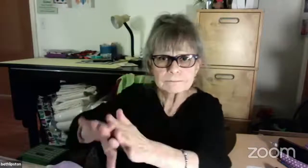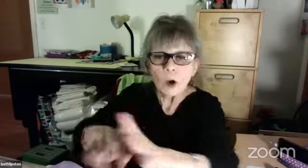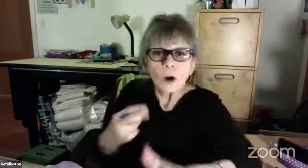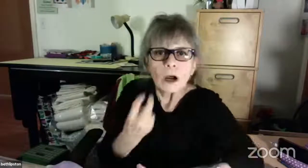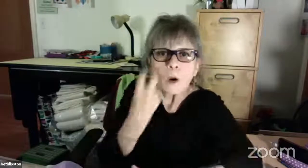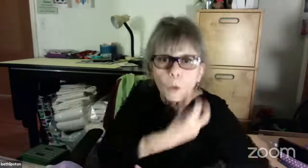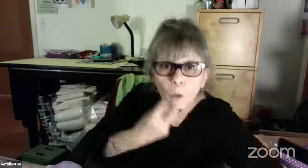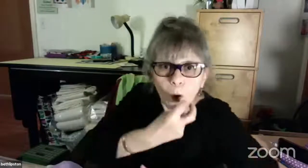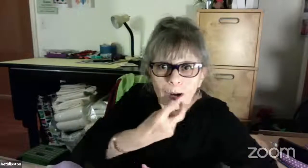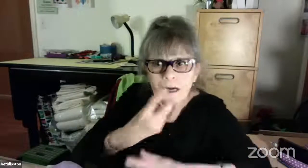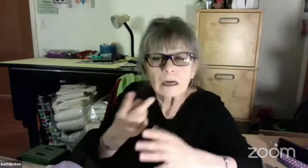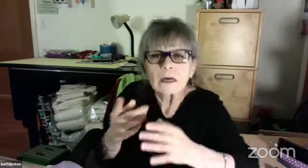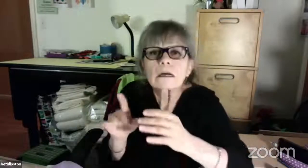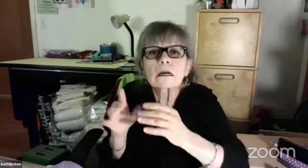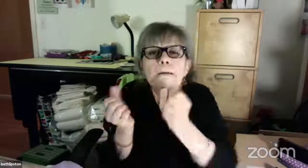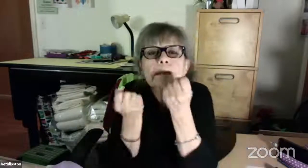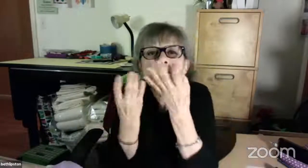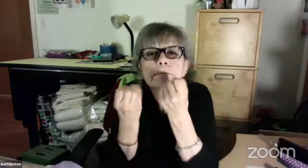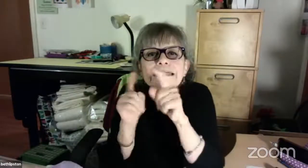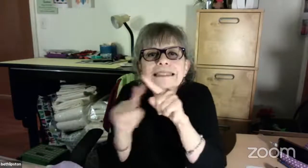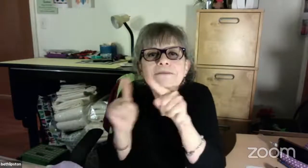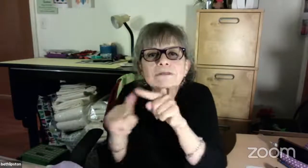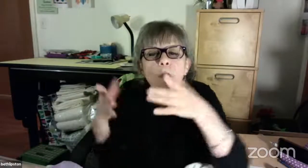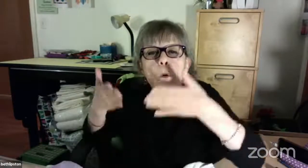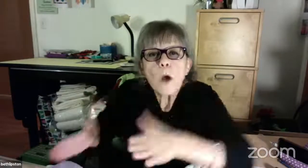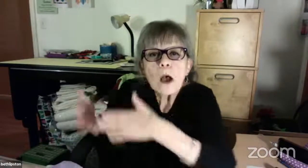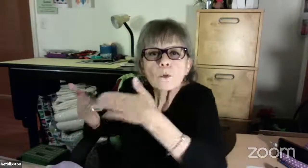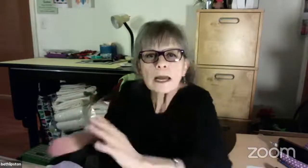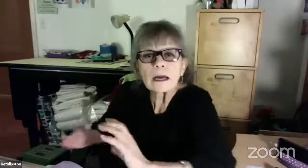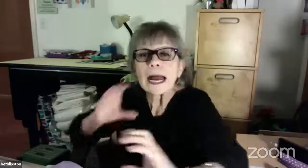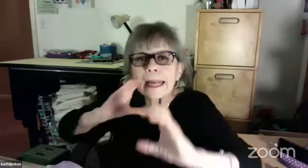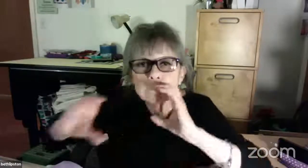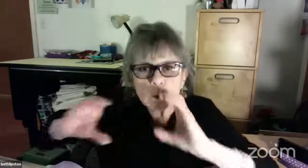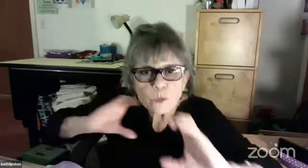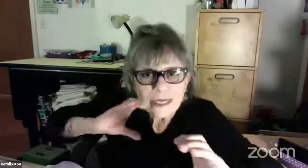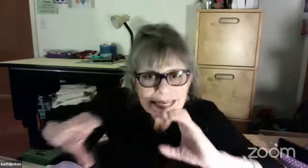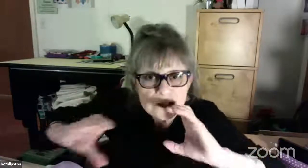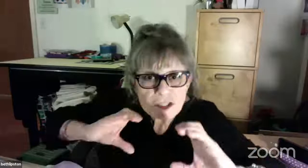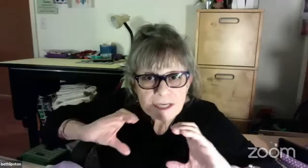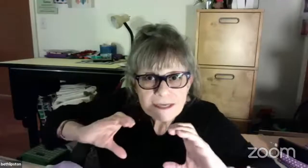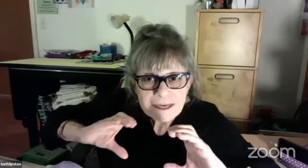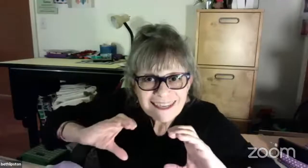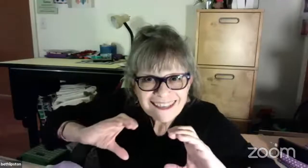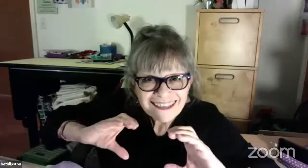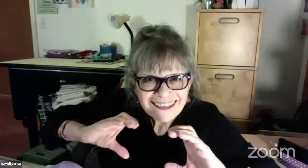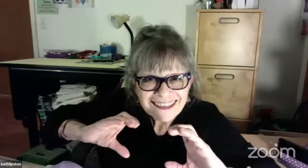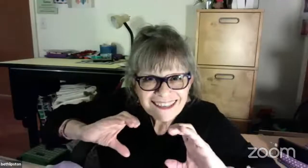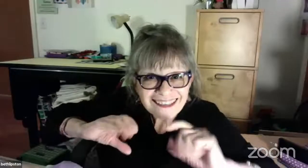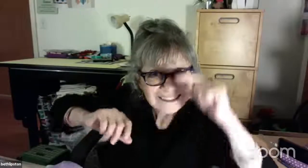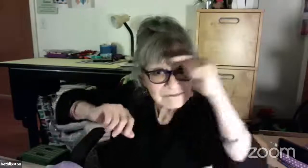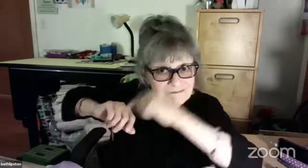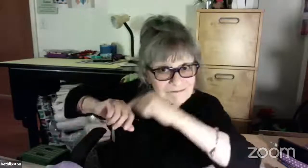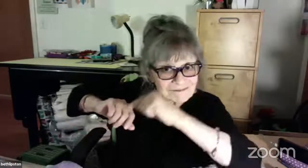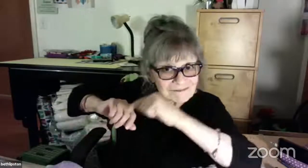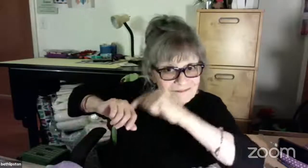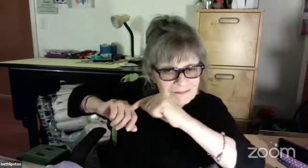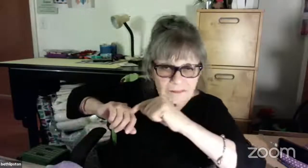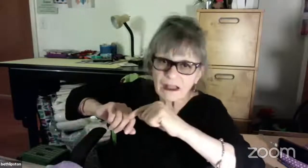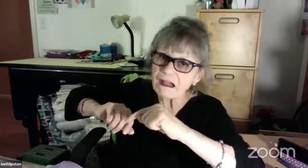or, you know, oral, if you learn how to lip read and learn speech, it doesn't matter as long as you have communication. That's